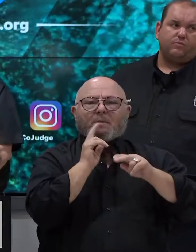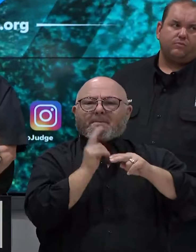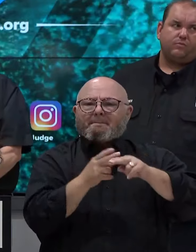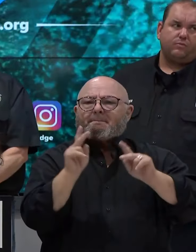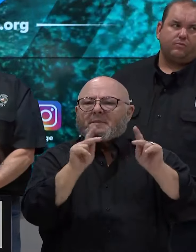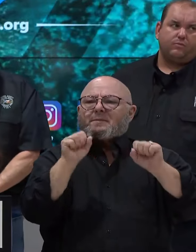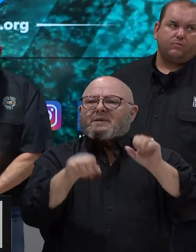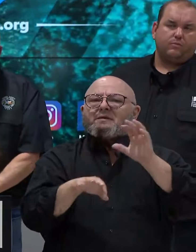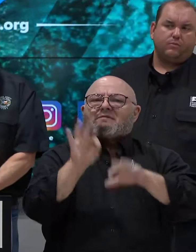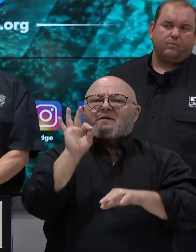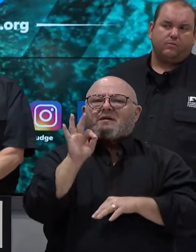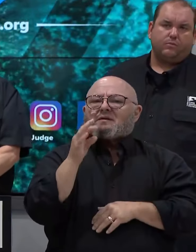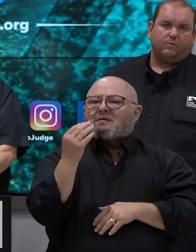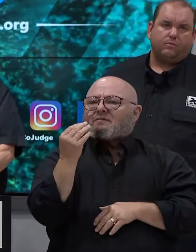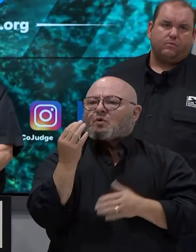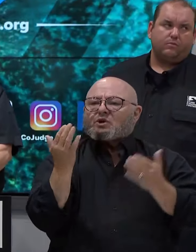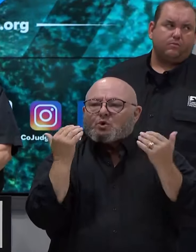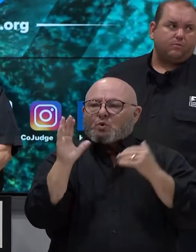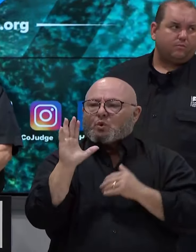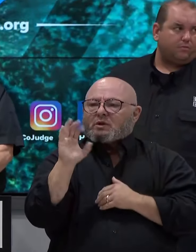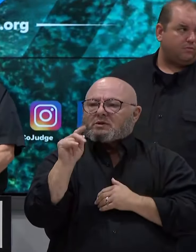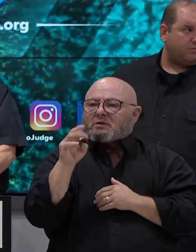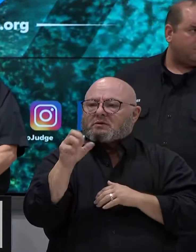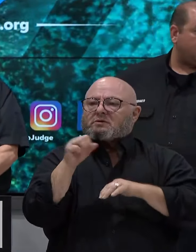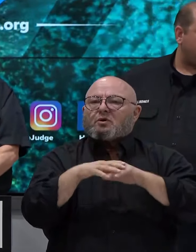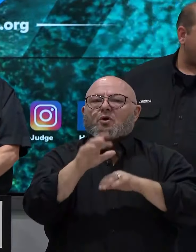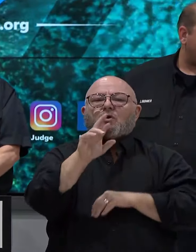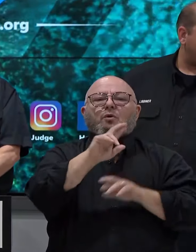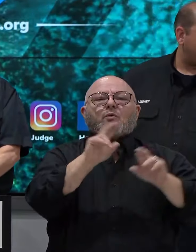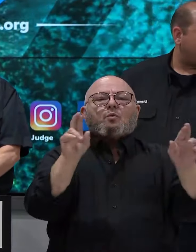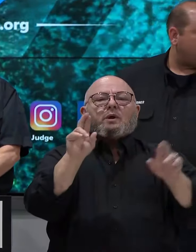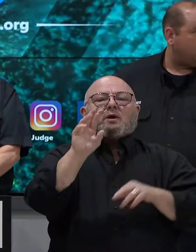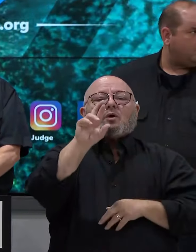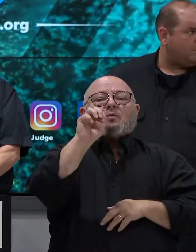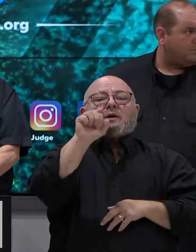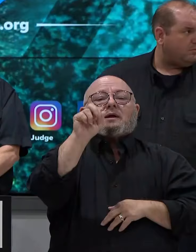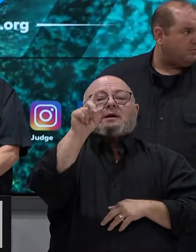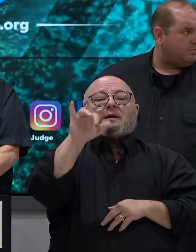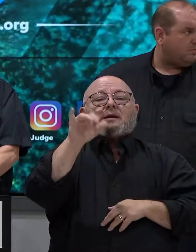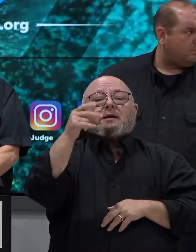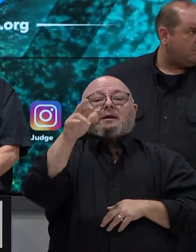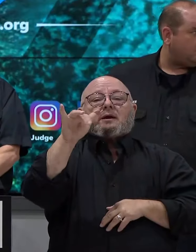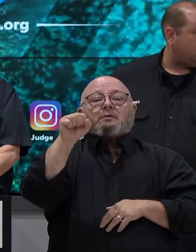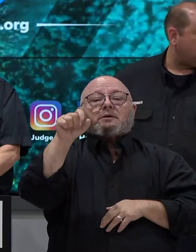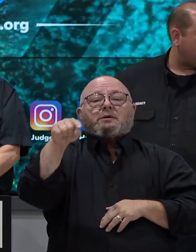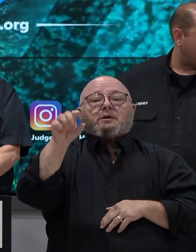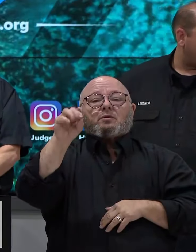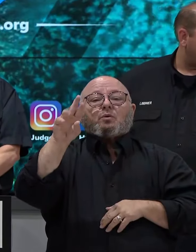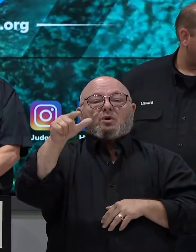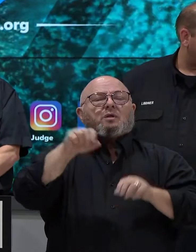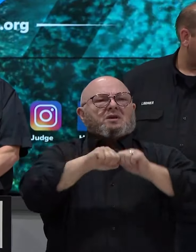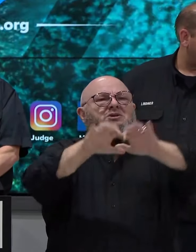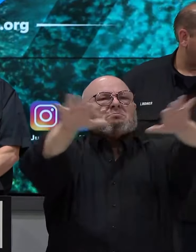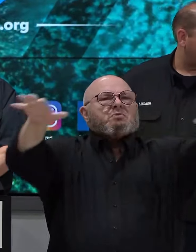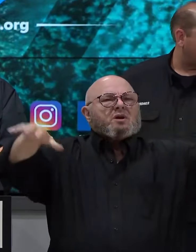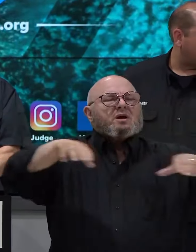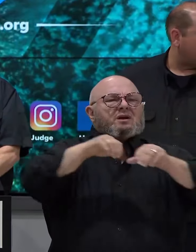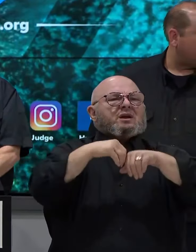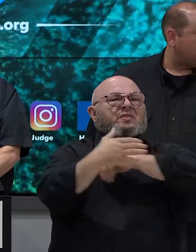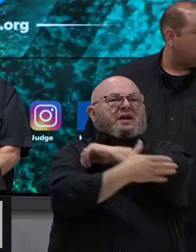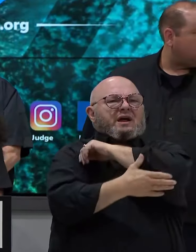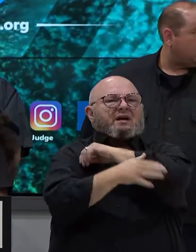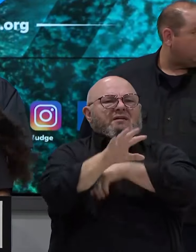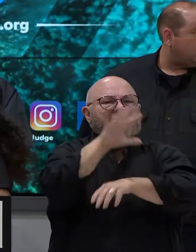can find the 14 cooling centers on readyharris.org, and they're pretty spread throughout the county, as I